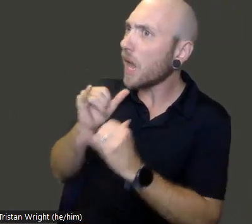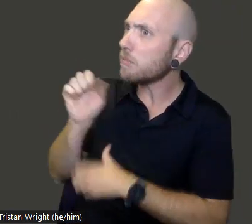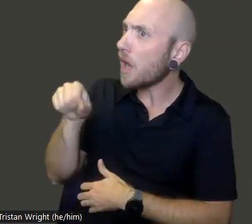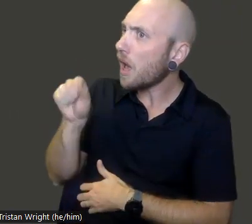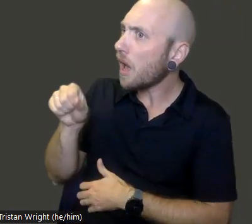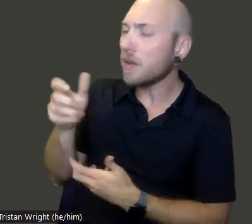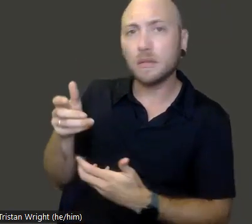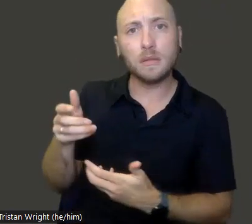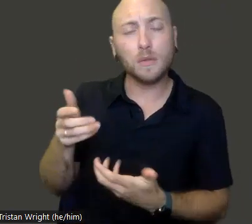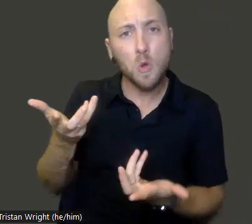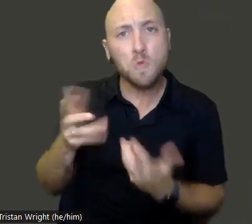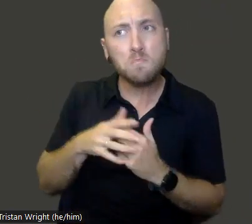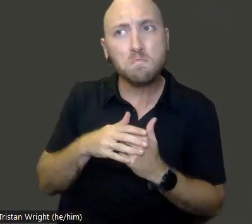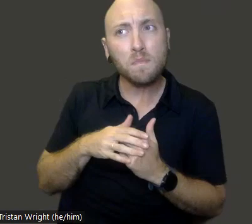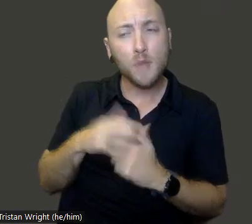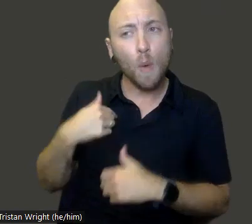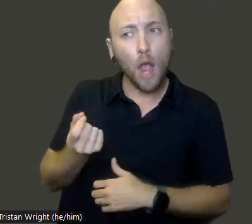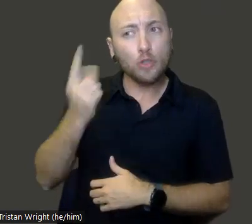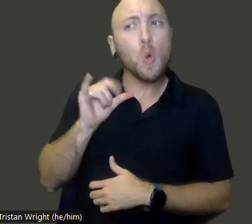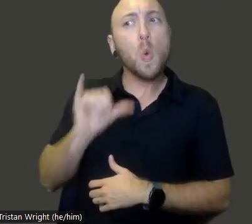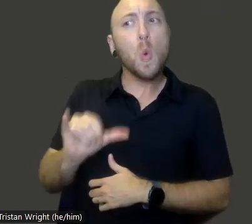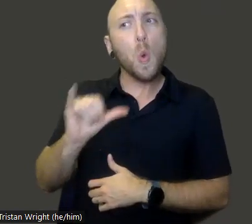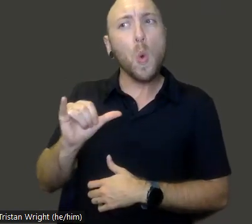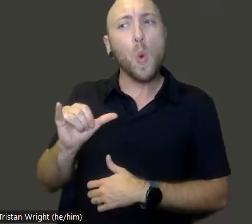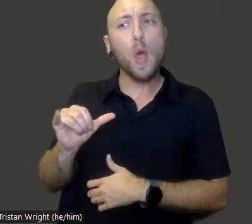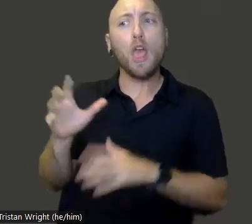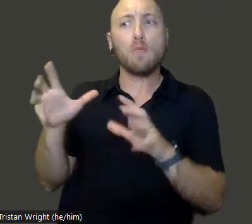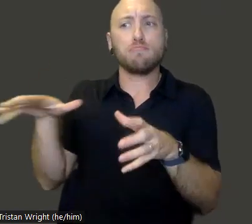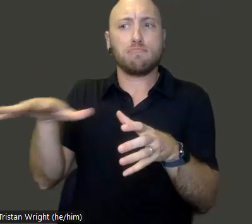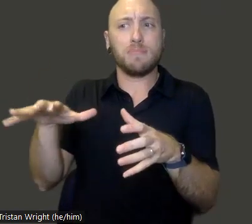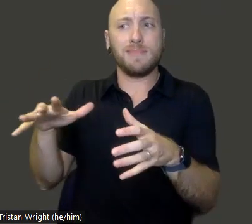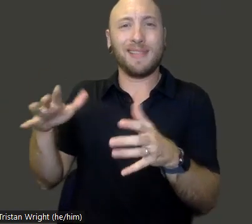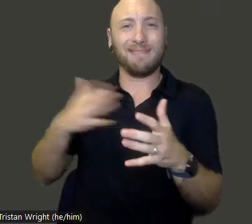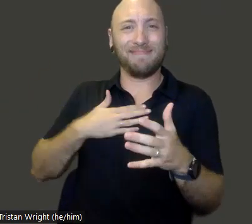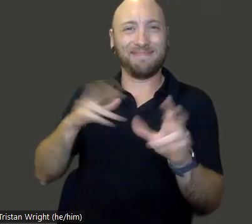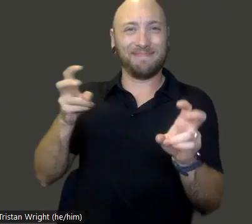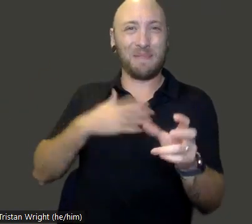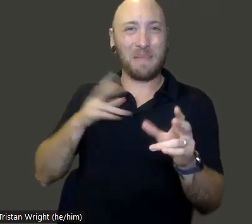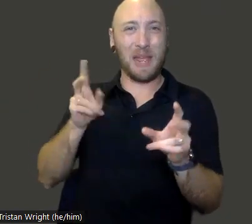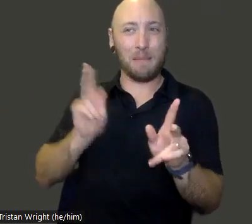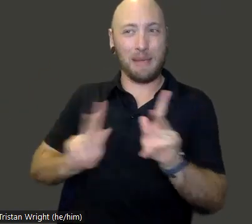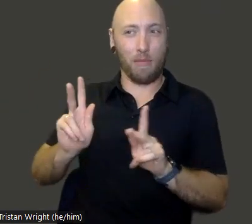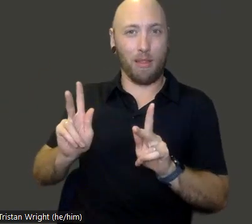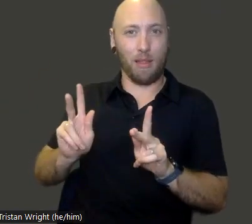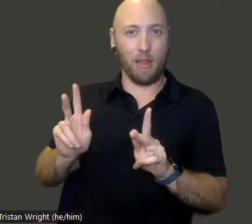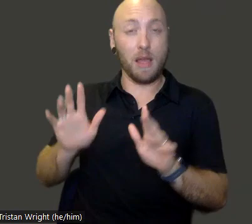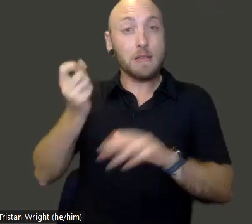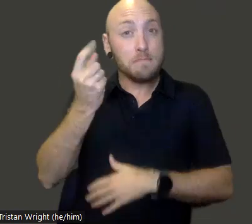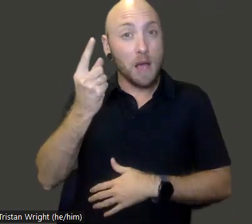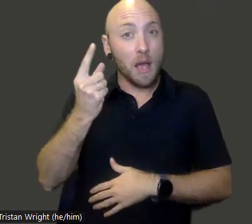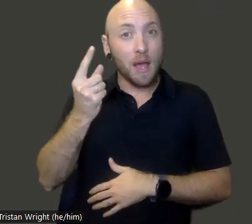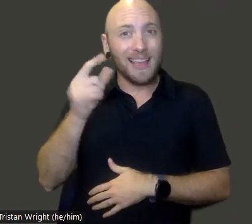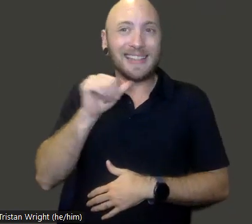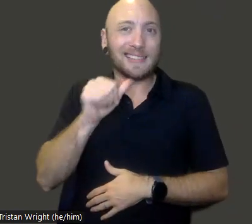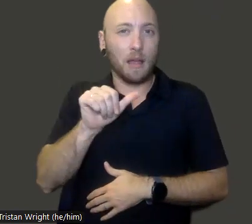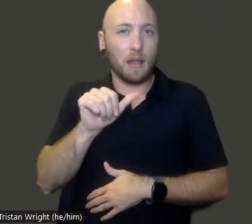And so I knew that I had found my people, and but I wasn't yet introduced into the program of